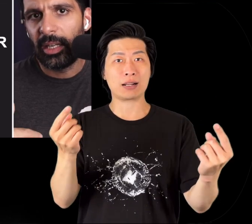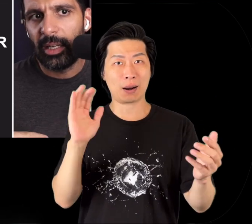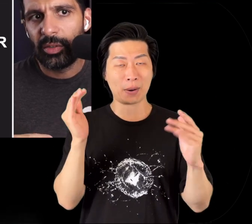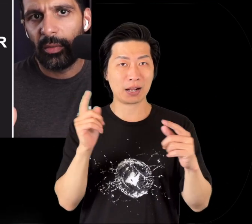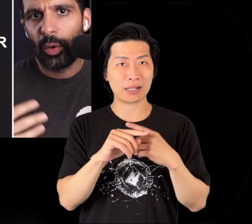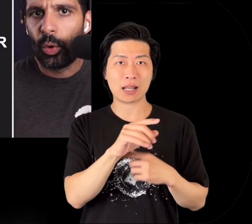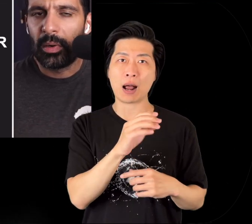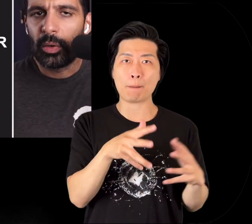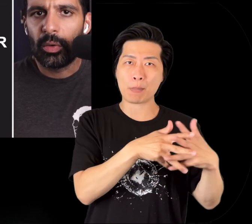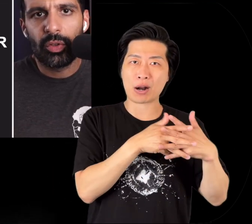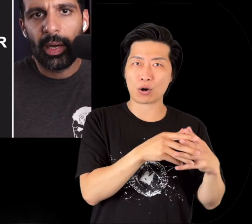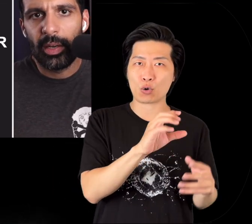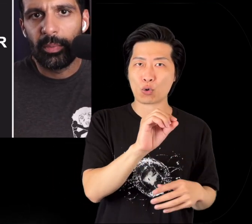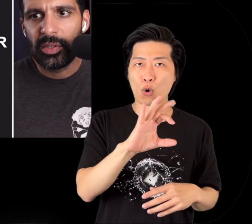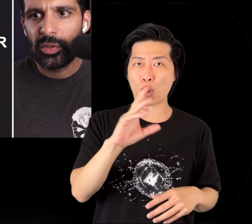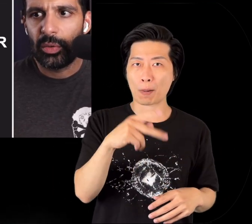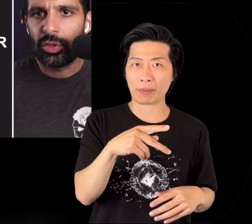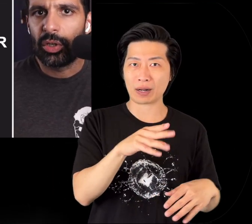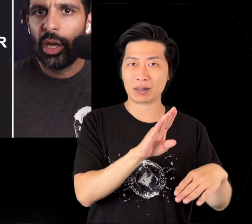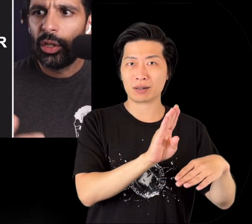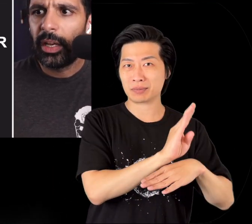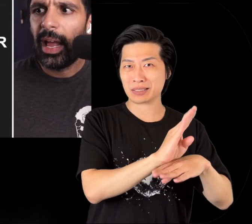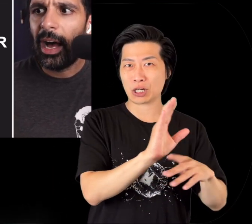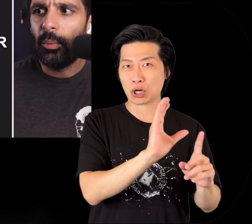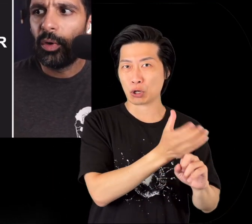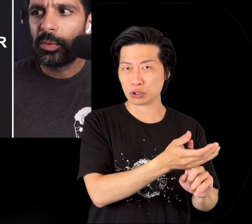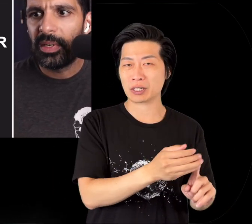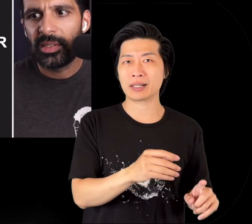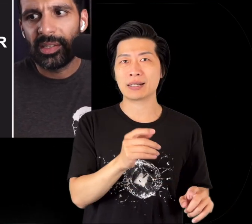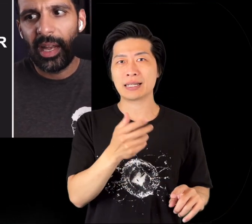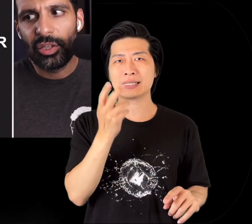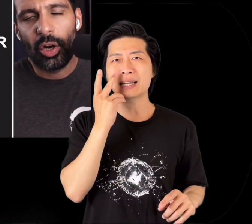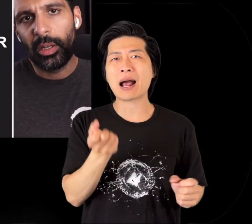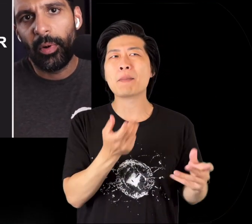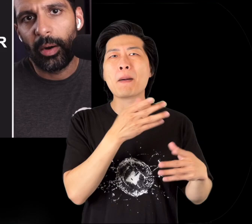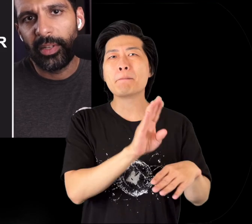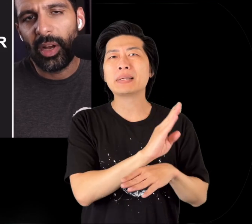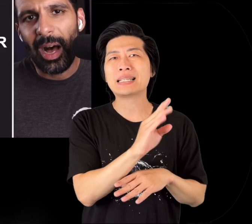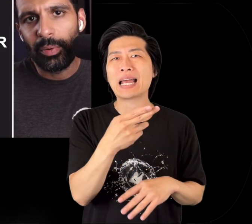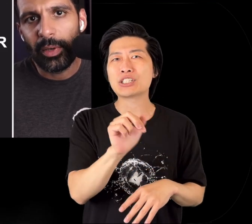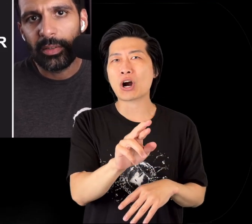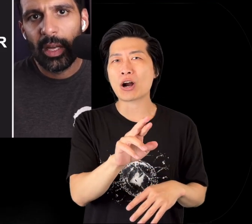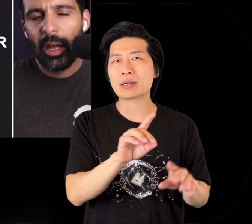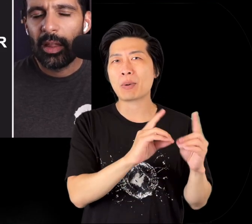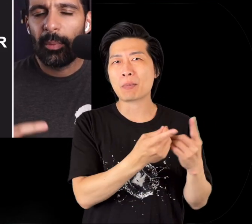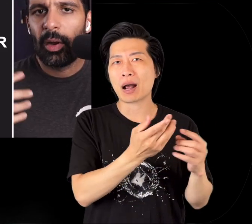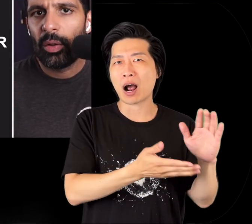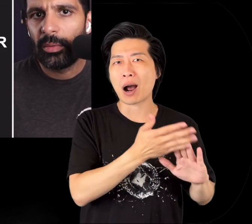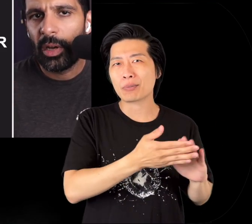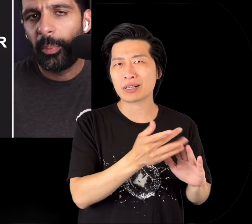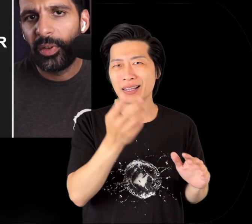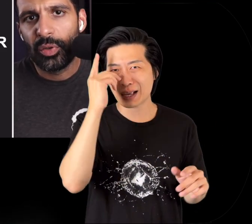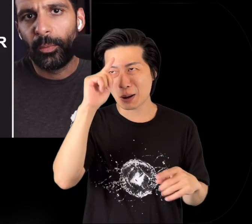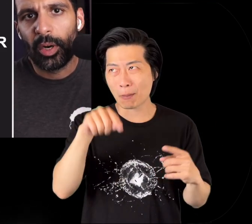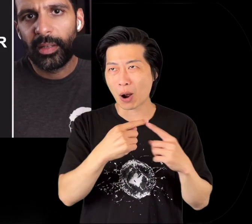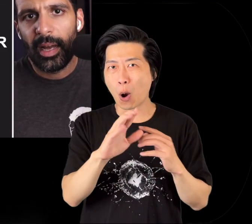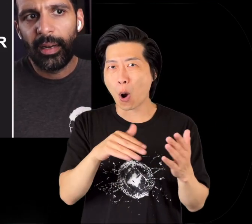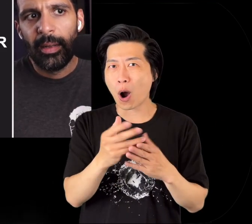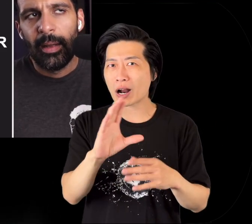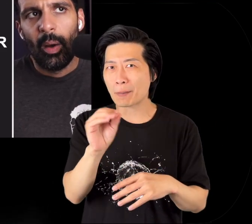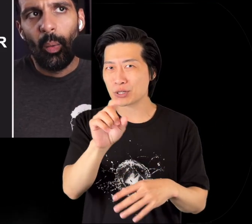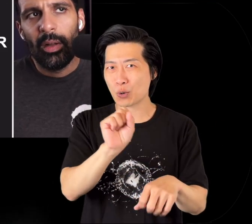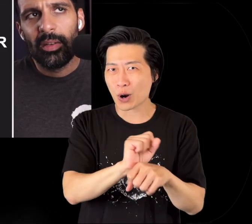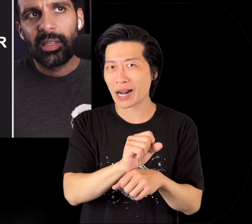America and sort of the corporate culture out here, business culture, look at how most business HR departments operate. Think about all the companies you worked